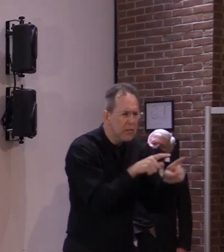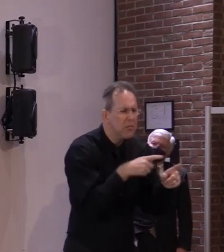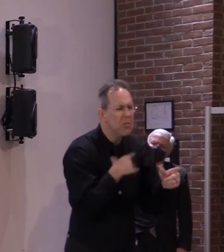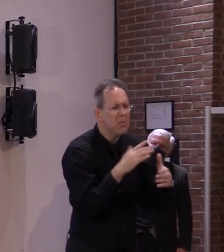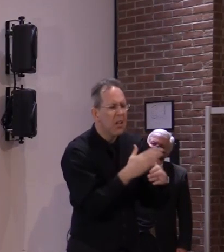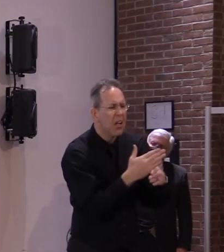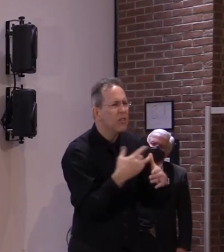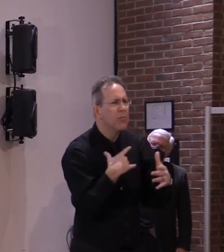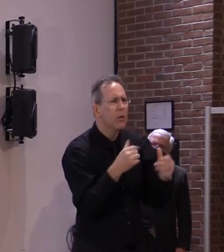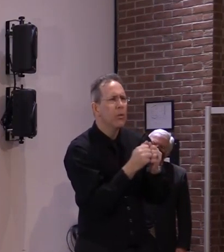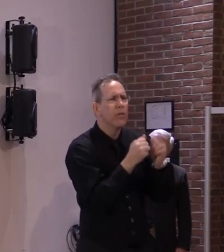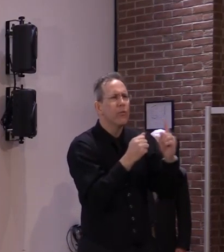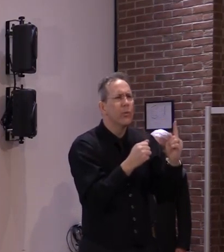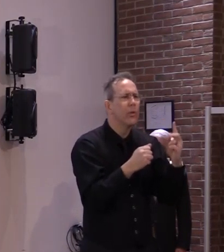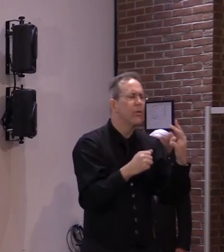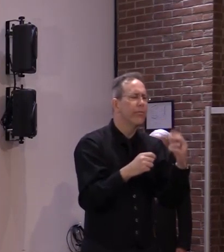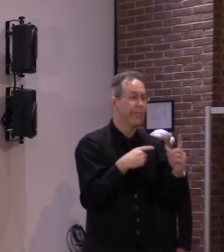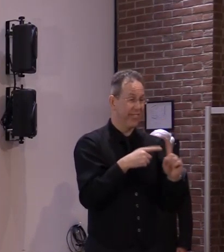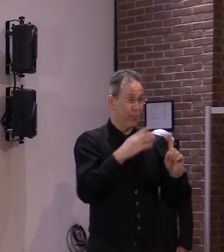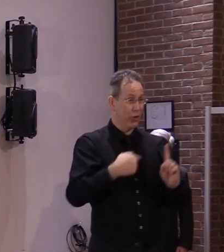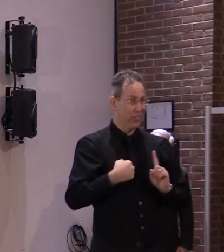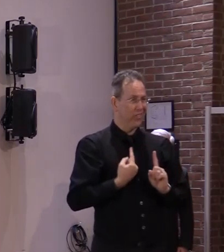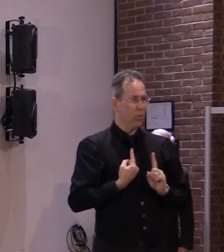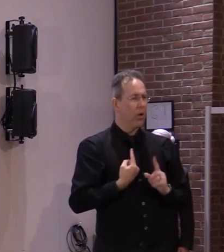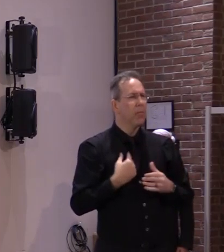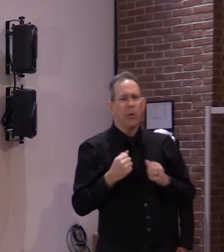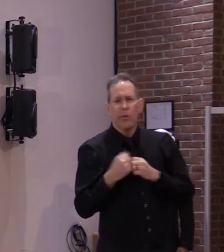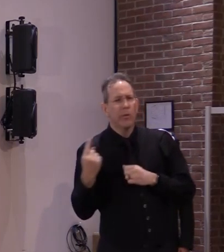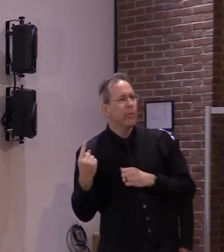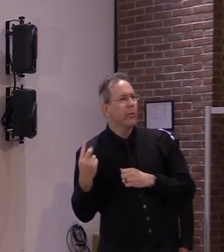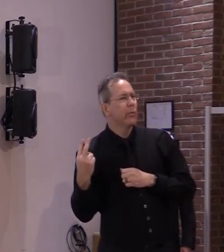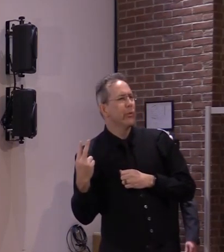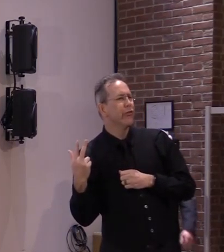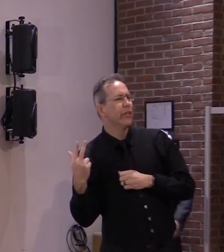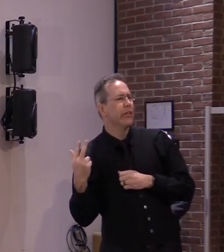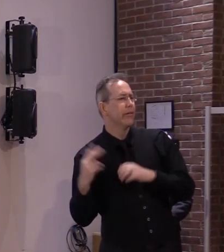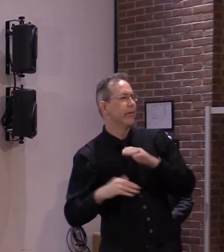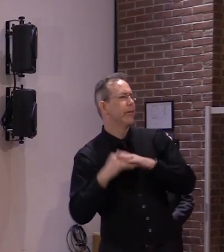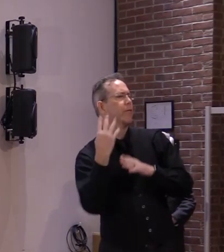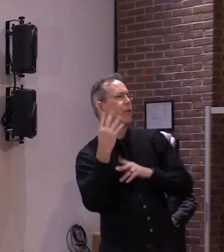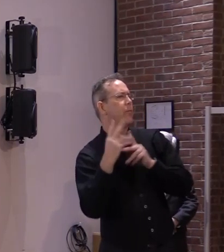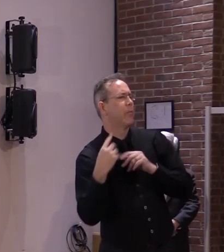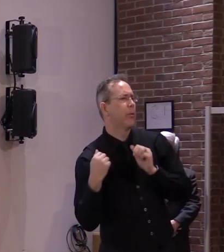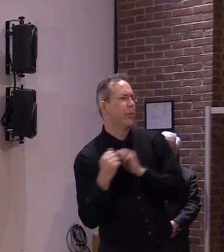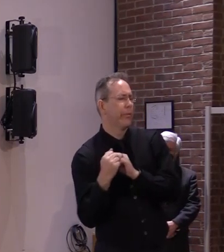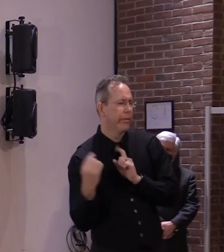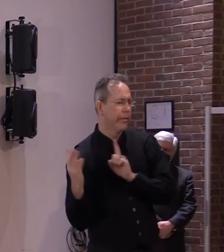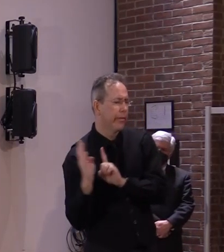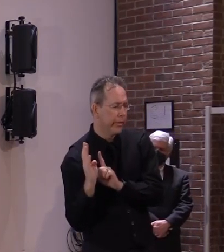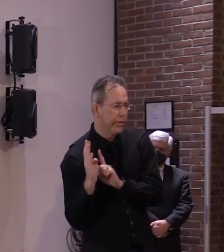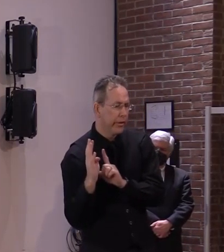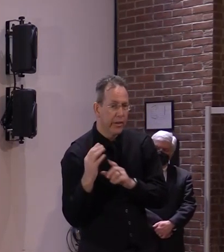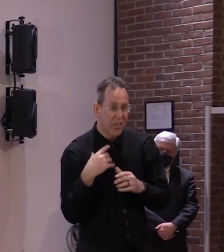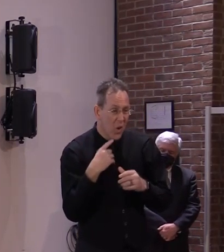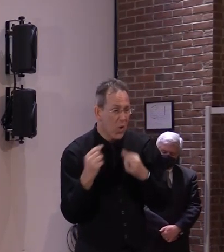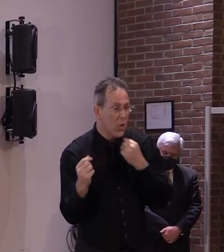The chance for a contact to become a case is now at 9%, lower than I have seen in some